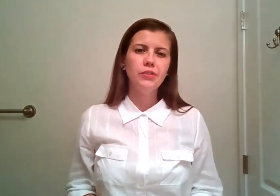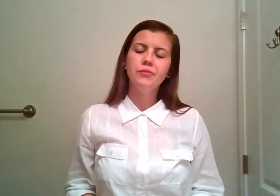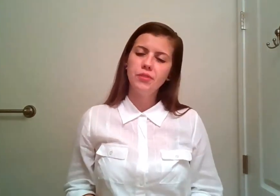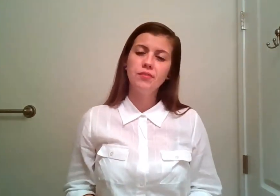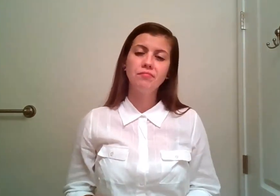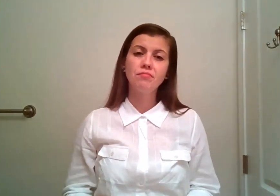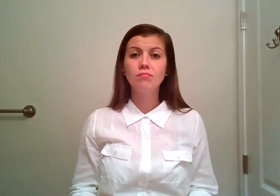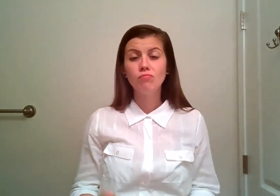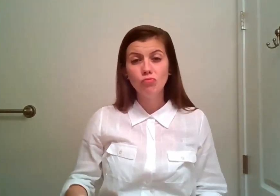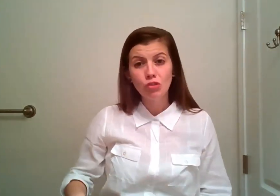body.